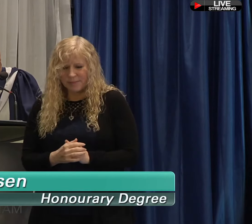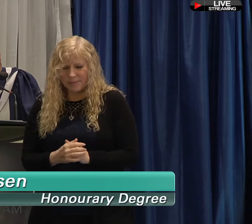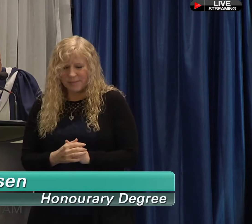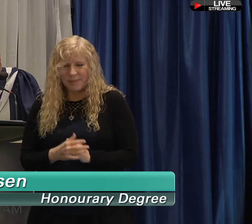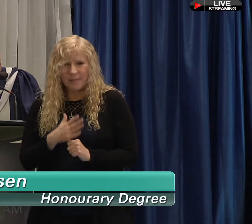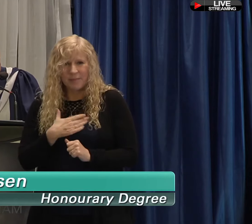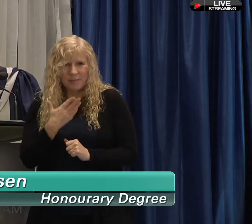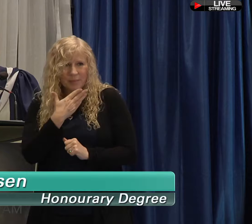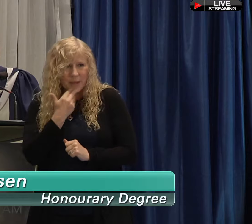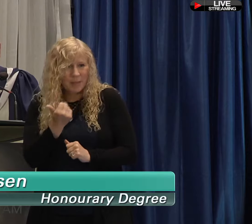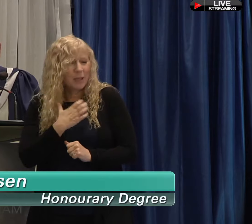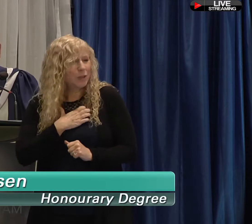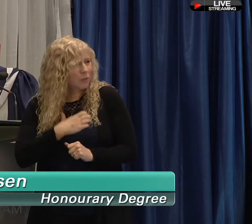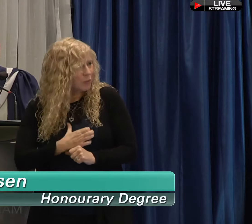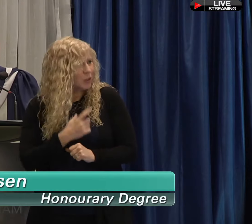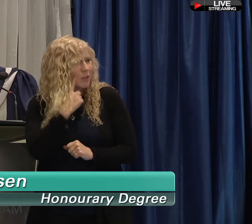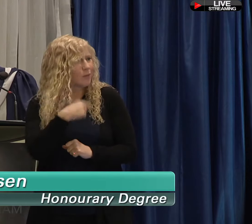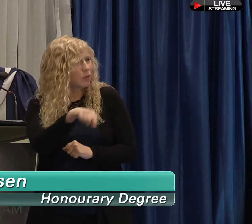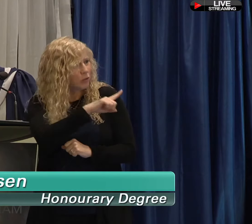My best wishes to you in your journey.